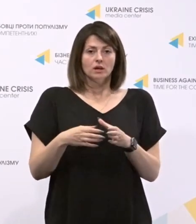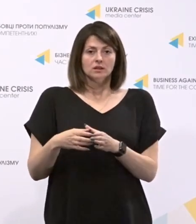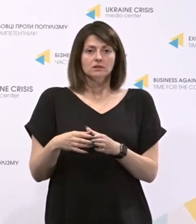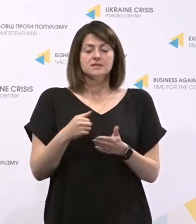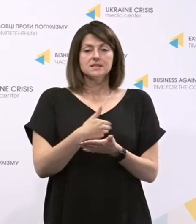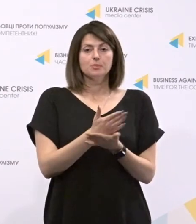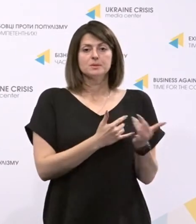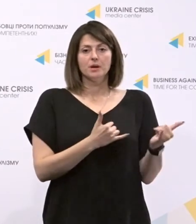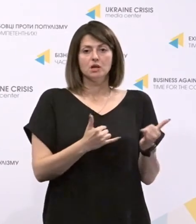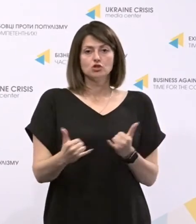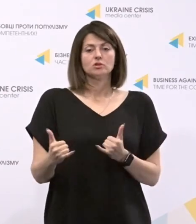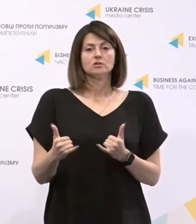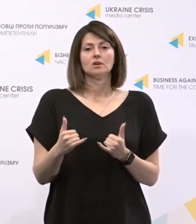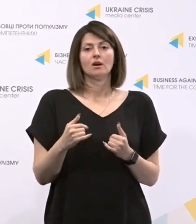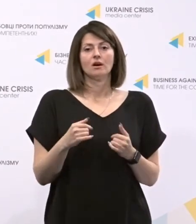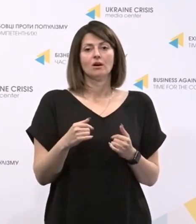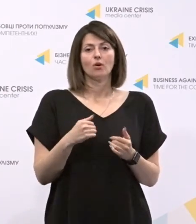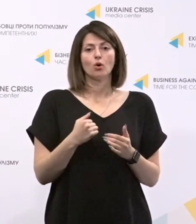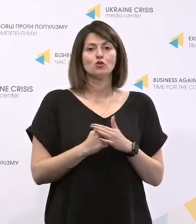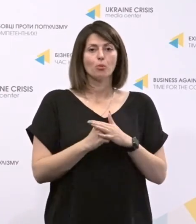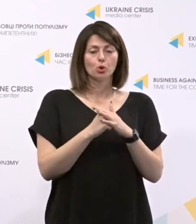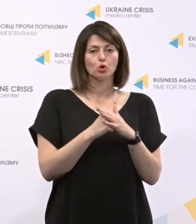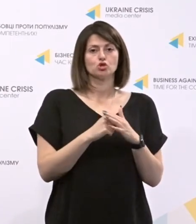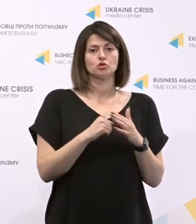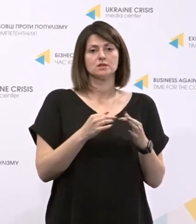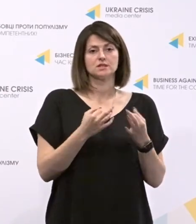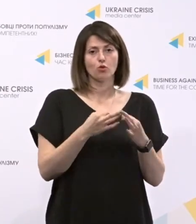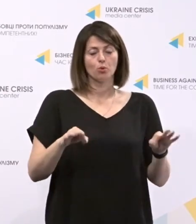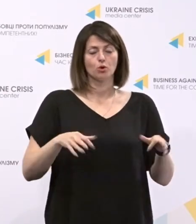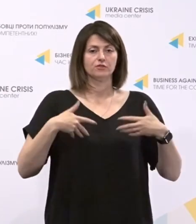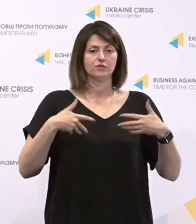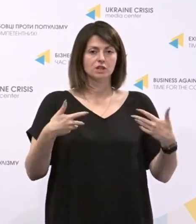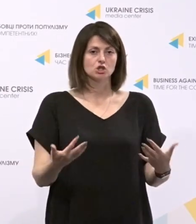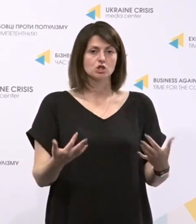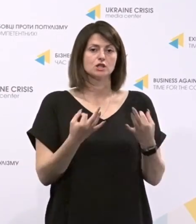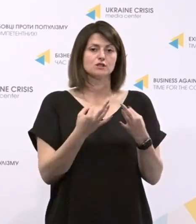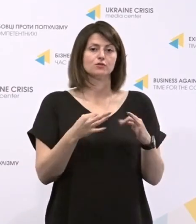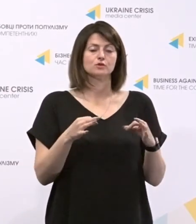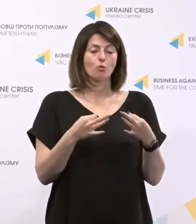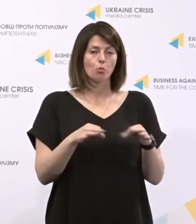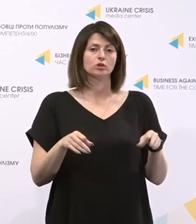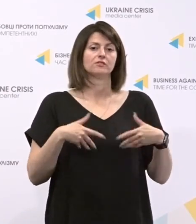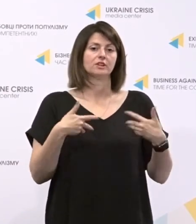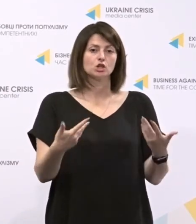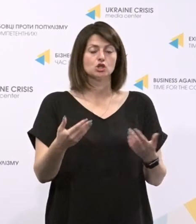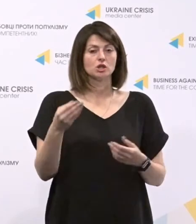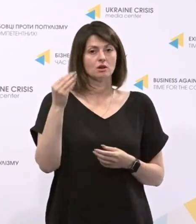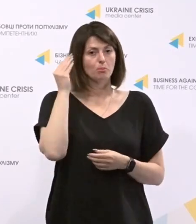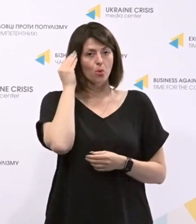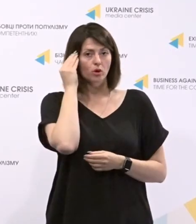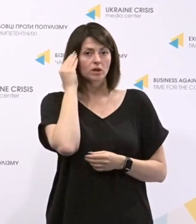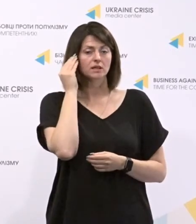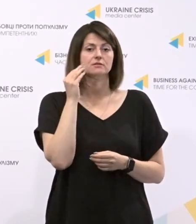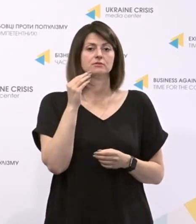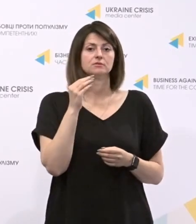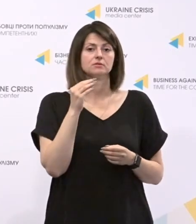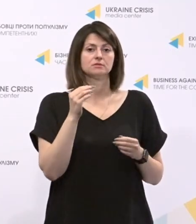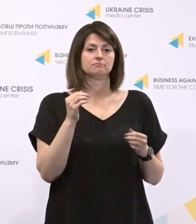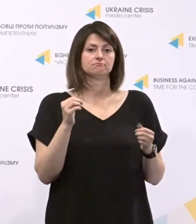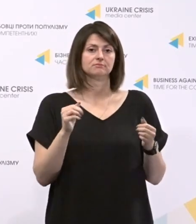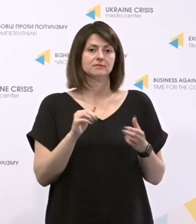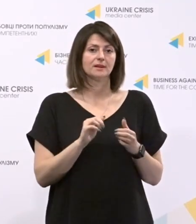safety. Let us hope that it serves as an example for forthcoming peaceful